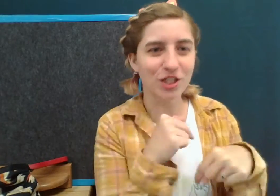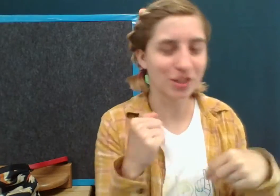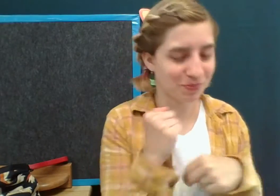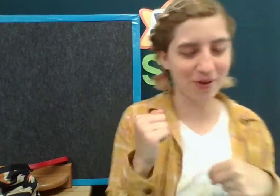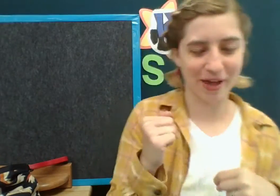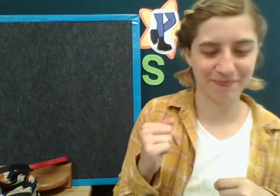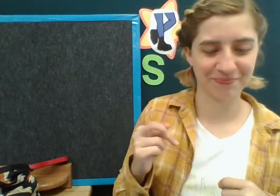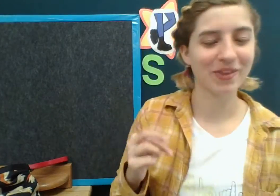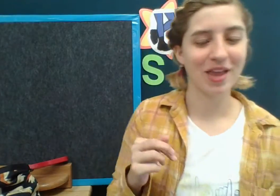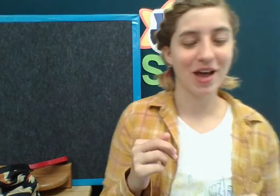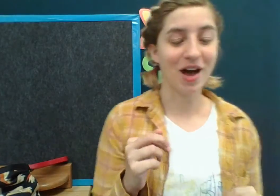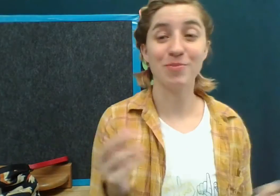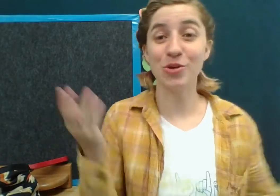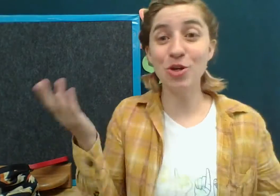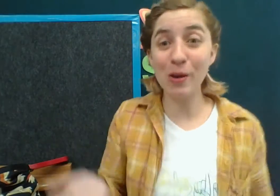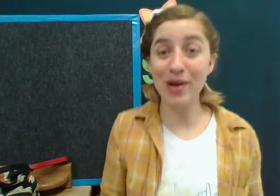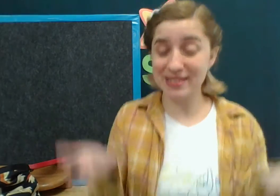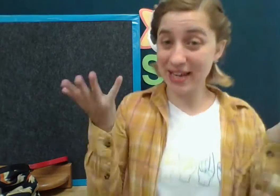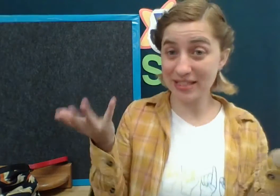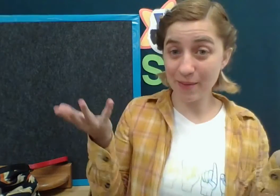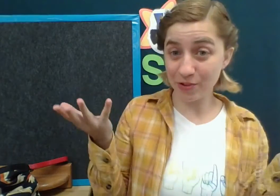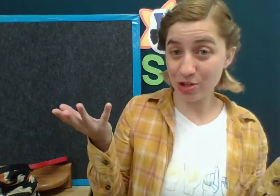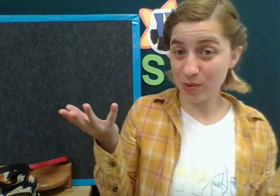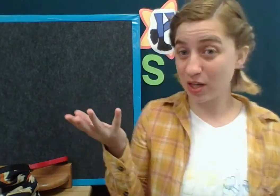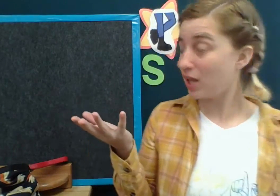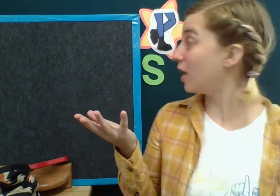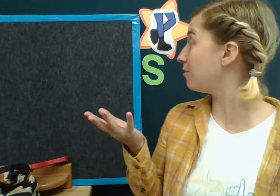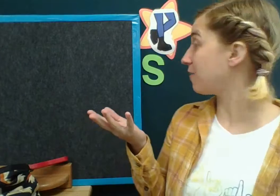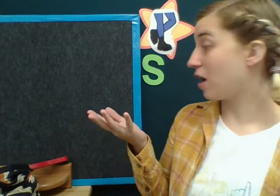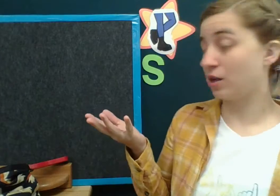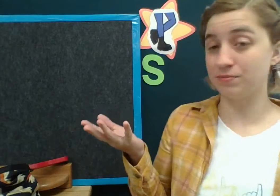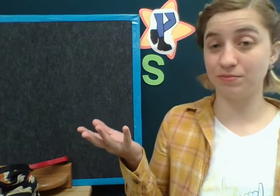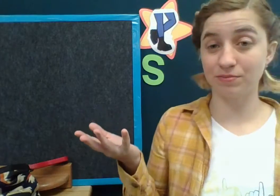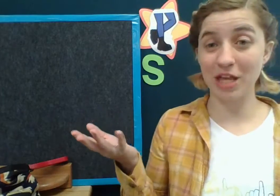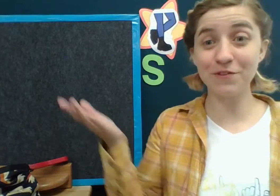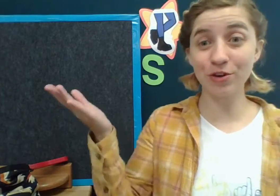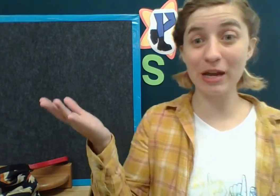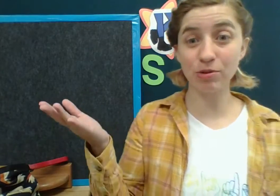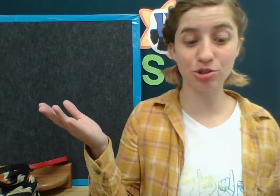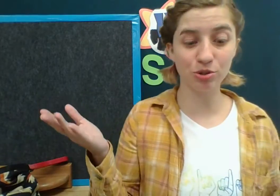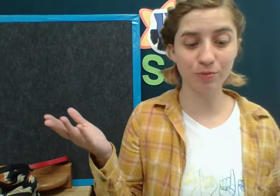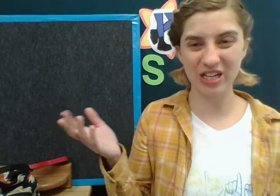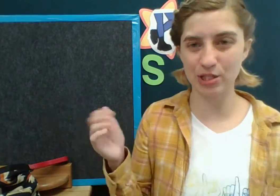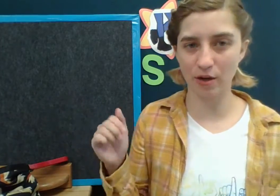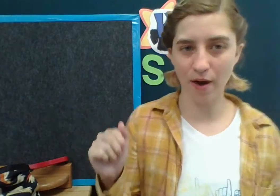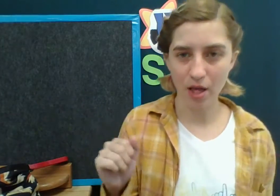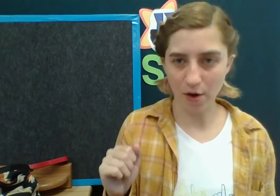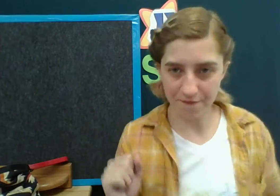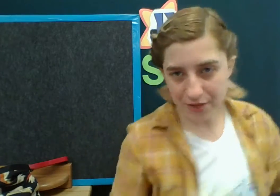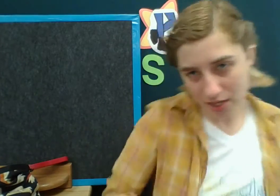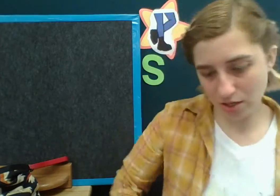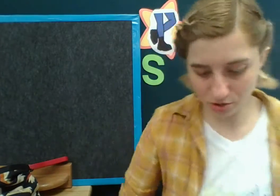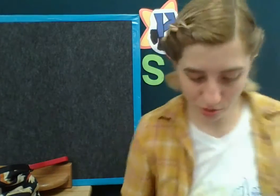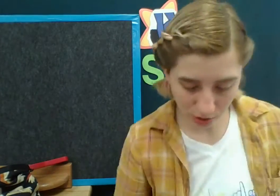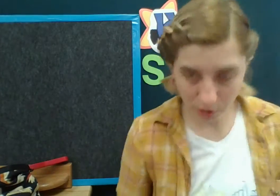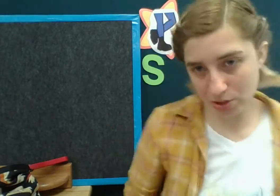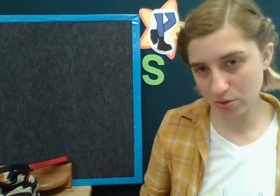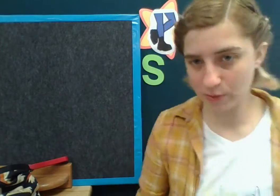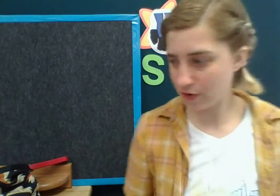feet. Okay. So you might want to stand up for this one if you're able to, because your feet and your shoes are going to be doing some